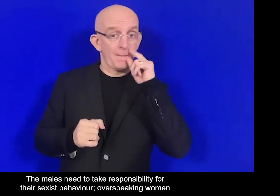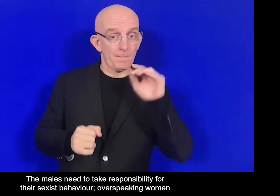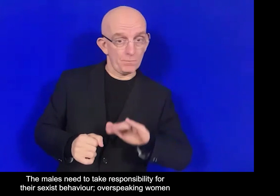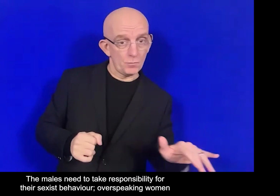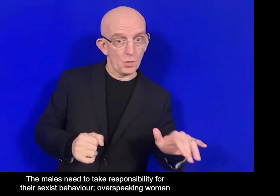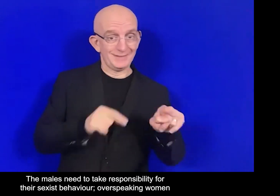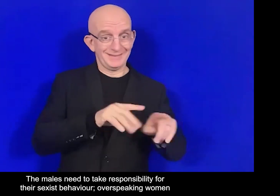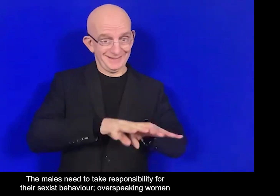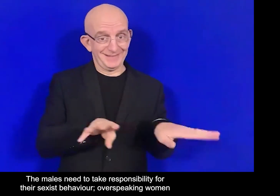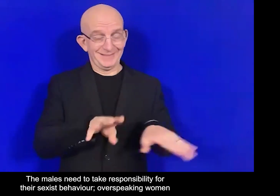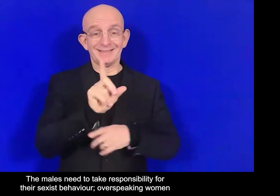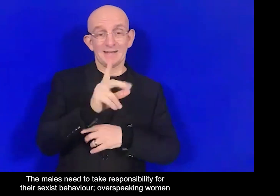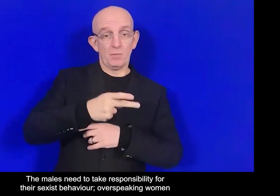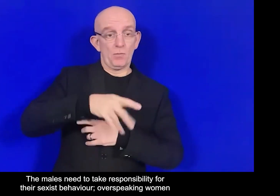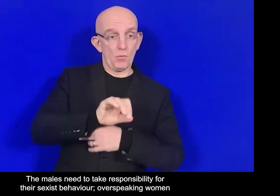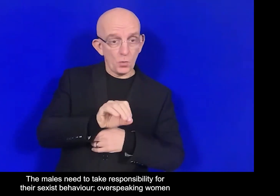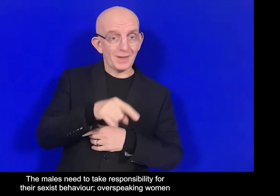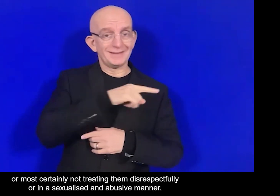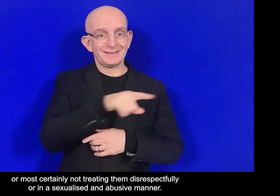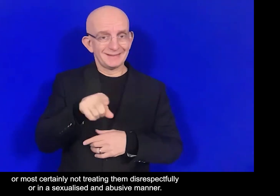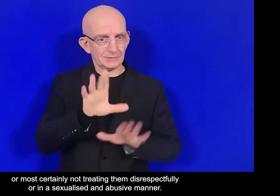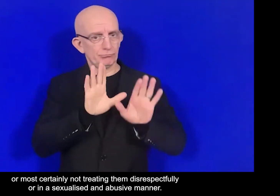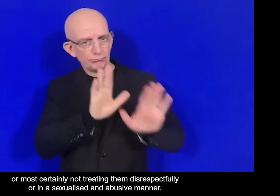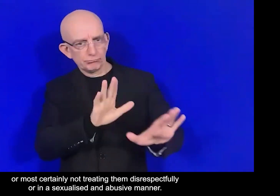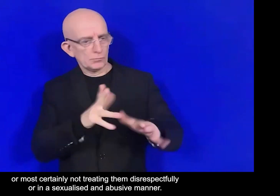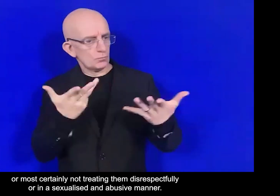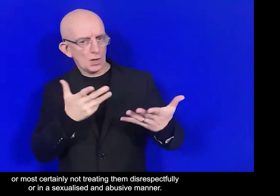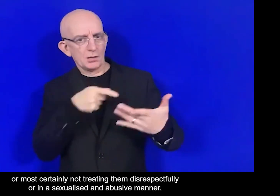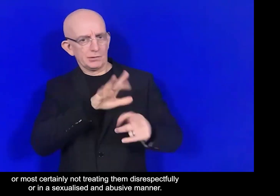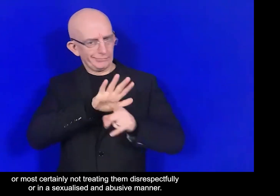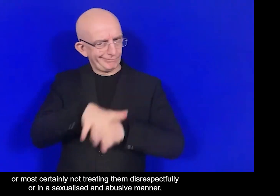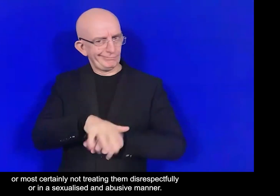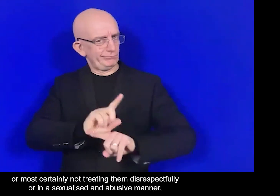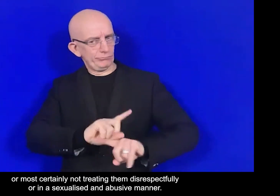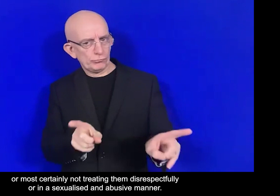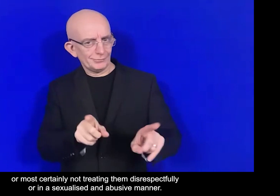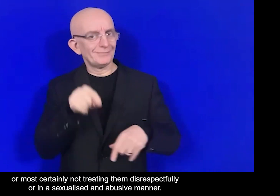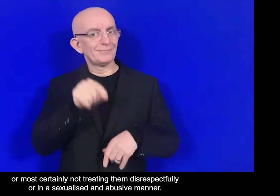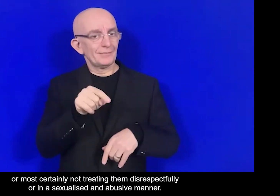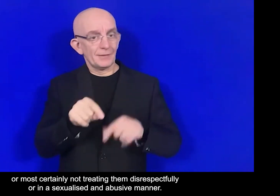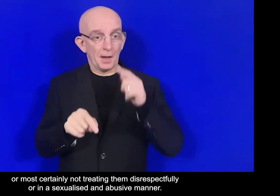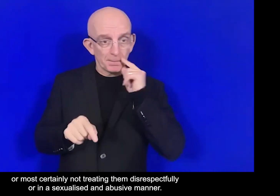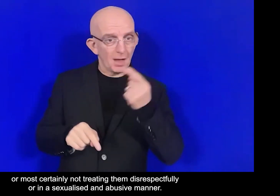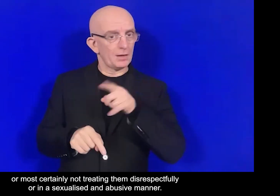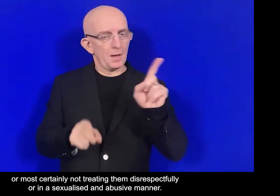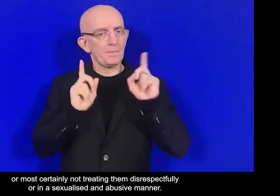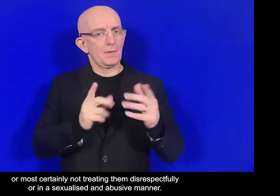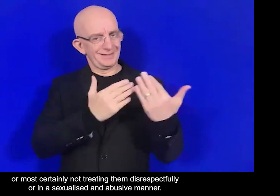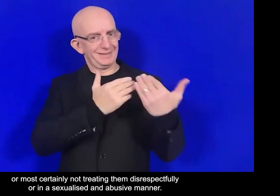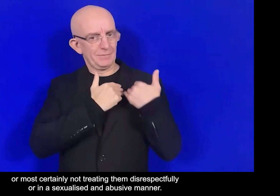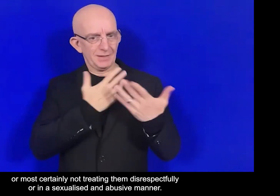sexist behaviour, overspeaking women, or most certainly not treating them disrespectfully or in